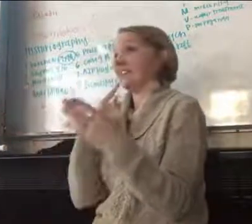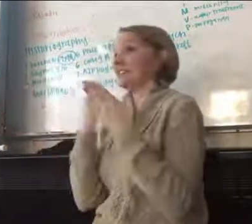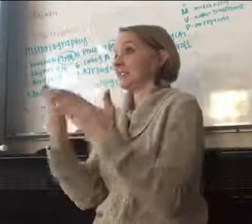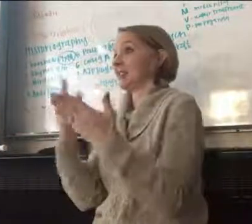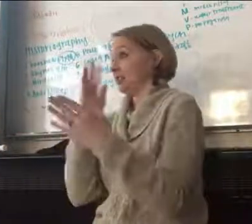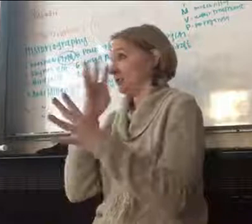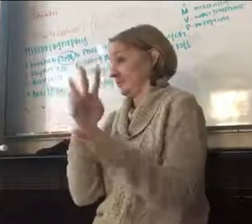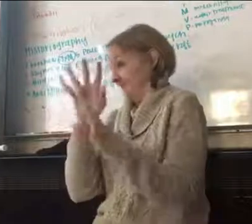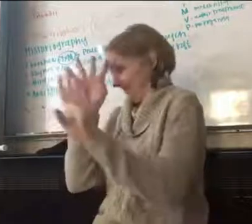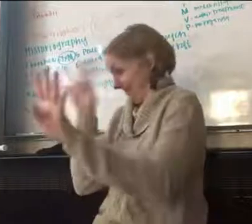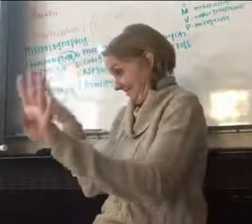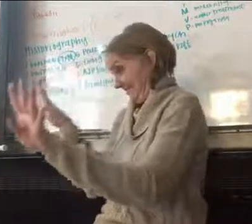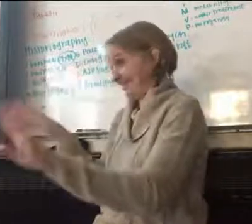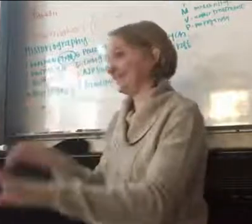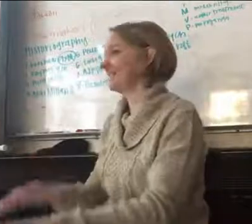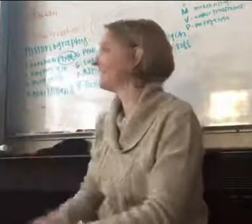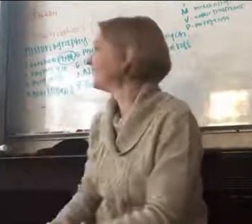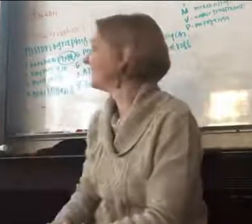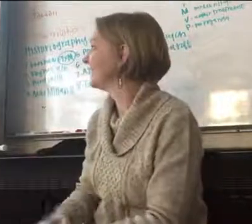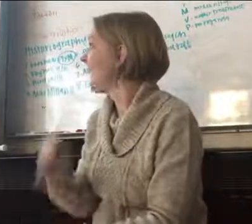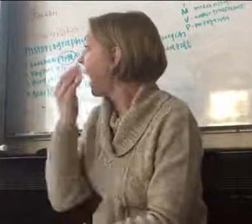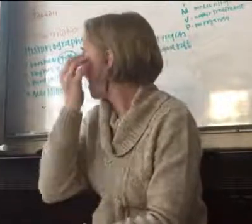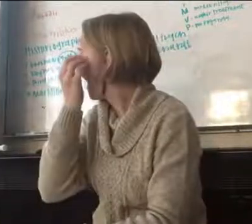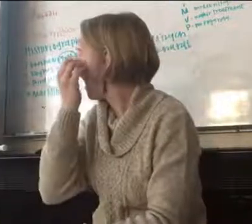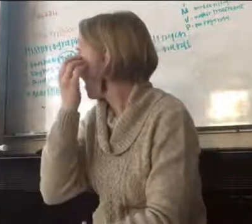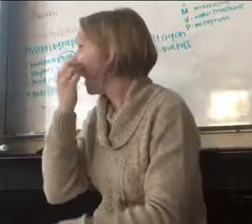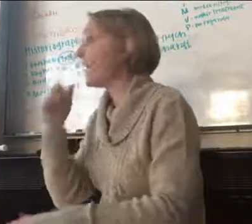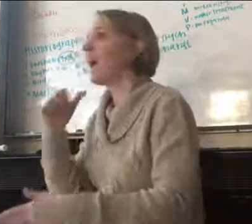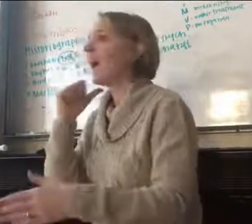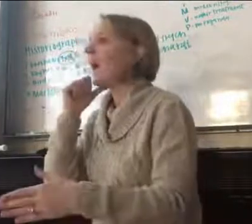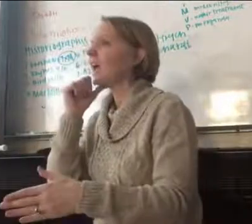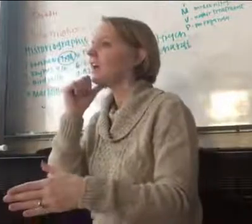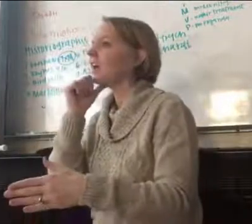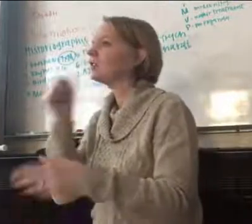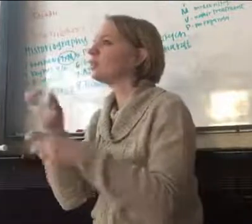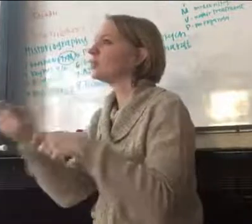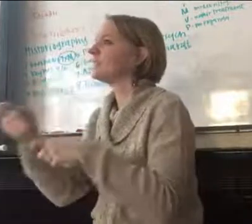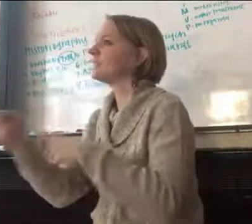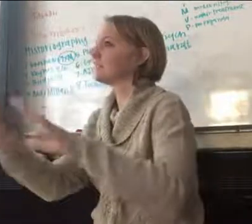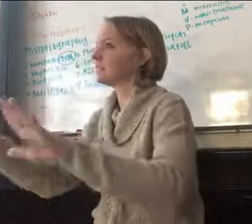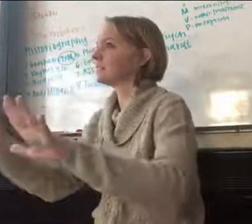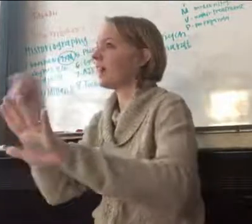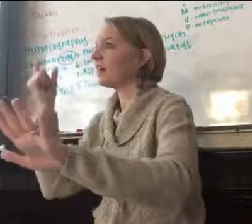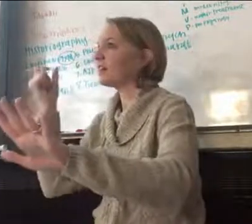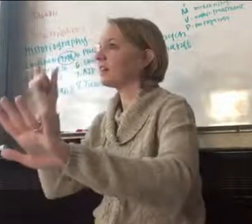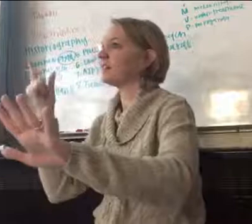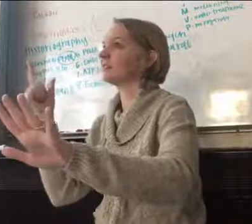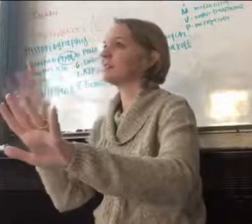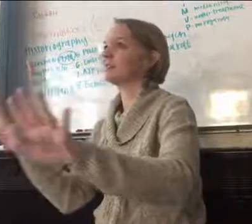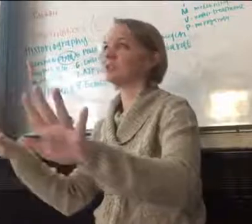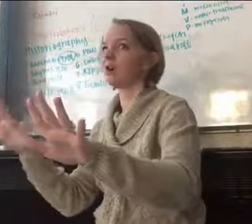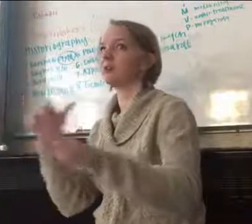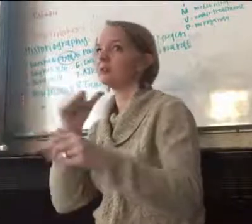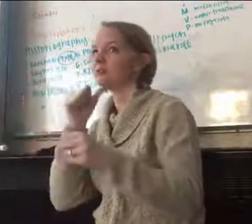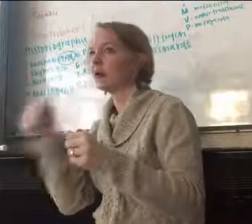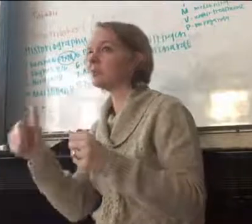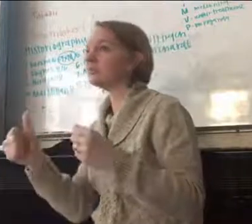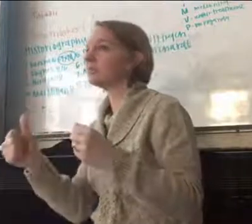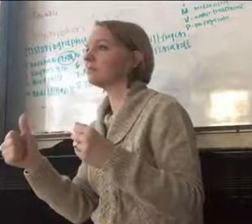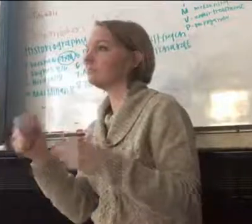away. No, guys, there are legitimate people with phobias. Trust me, I've lived with them.